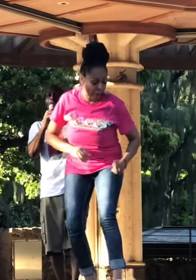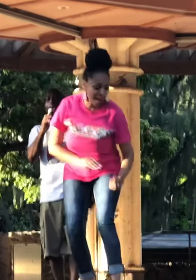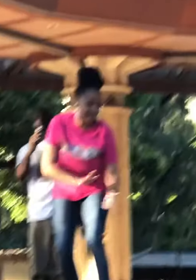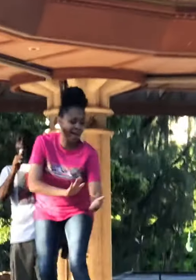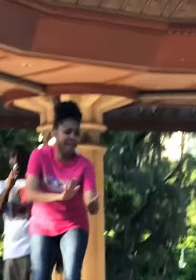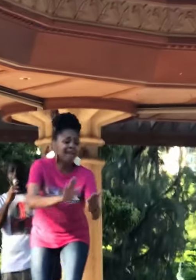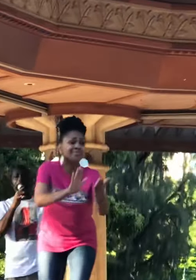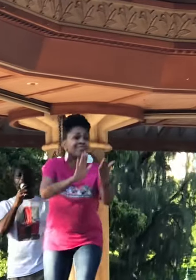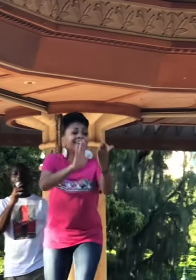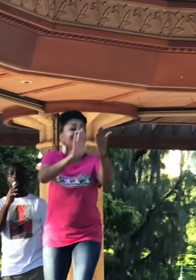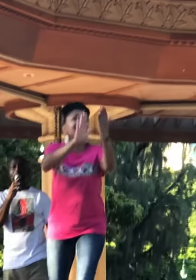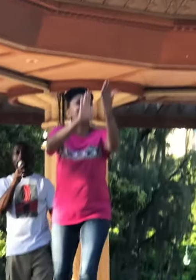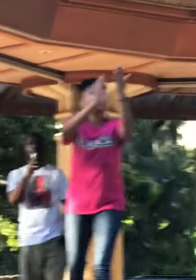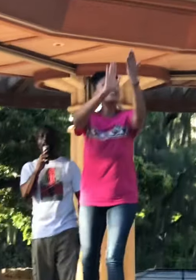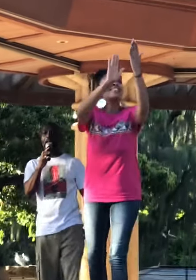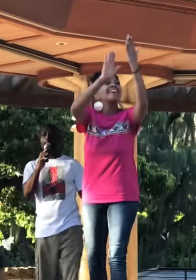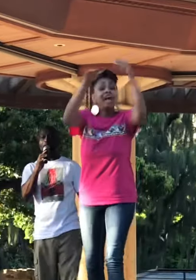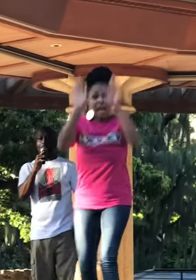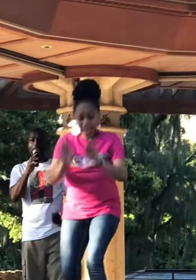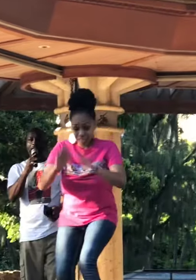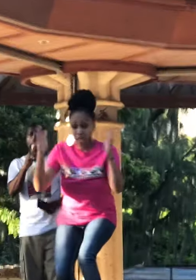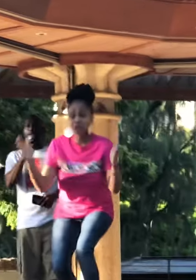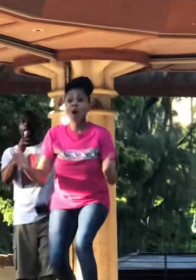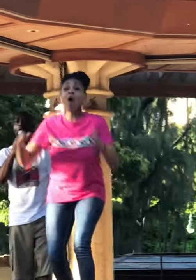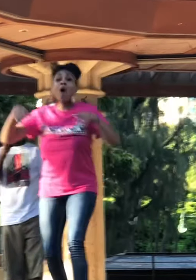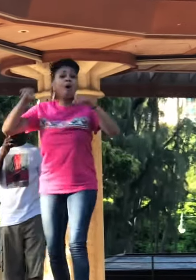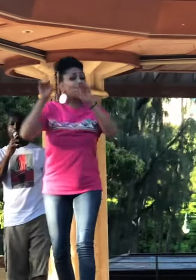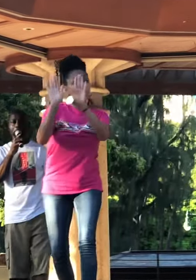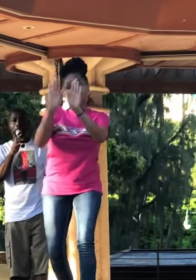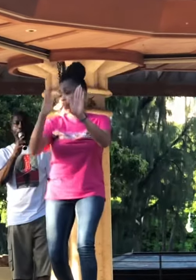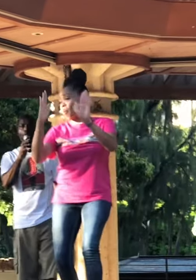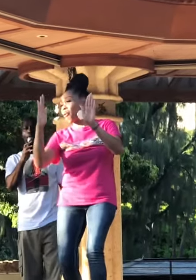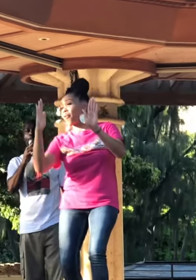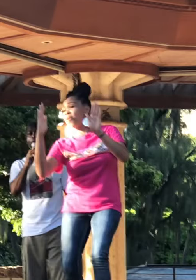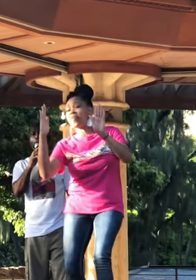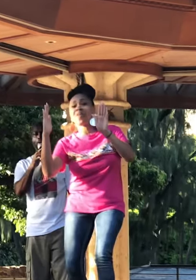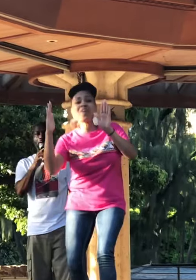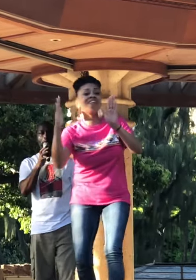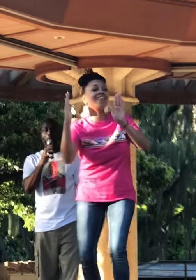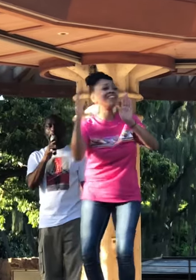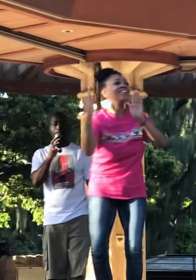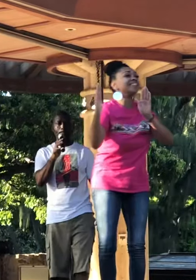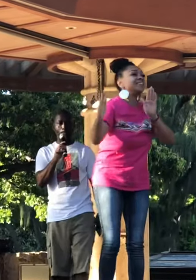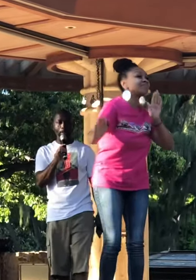Your presence, yes, is an open door.